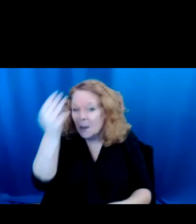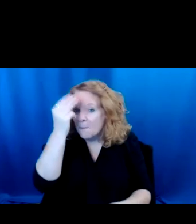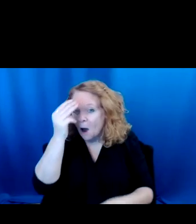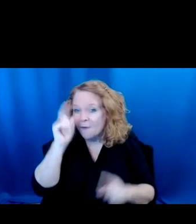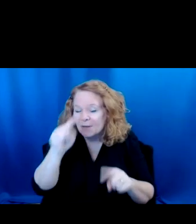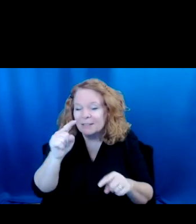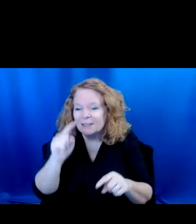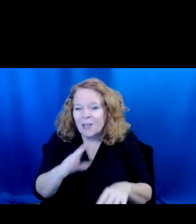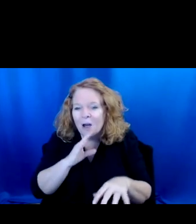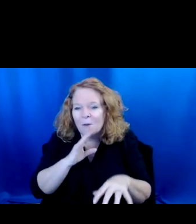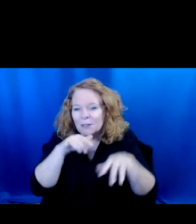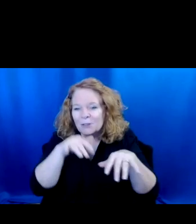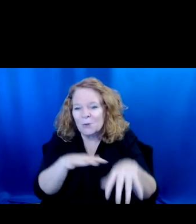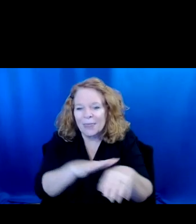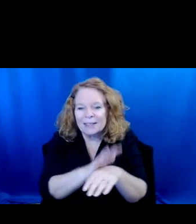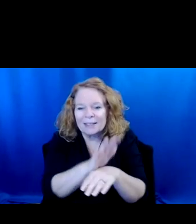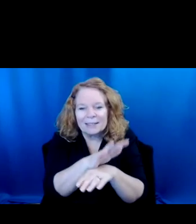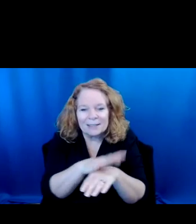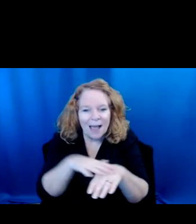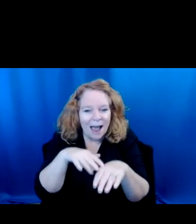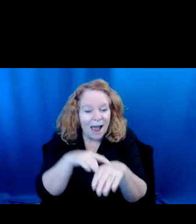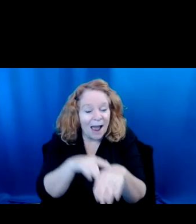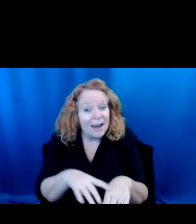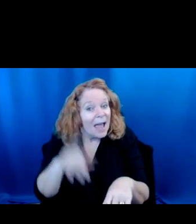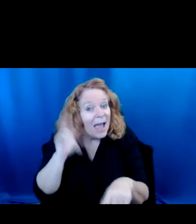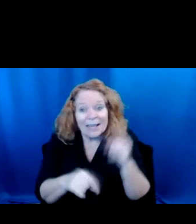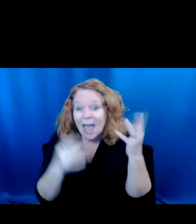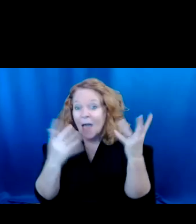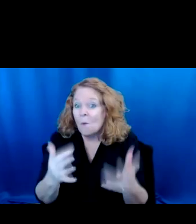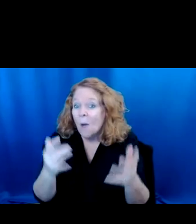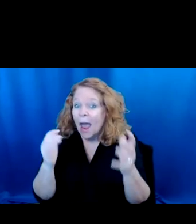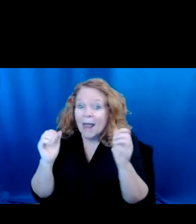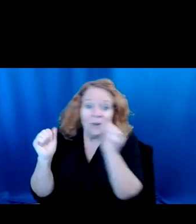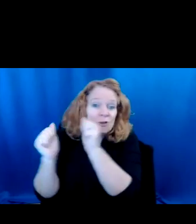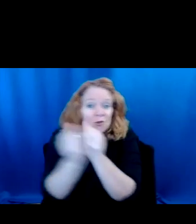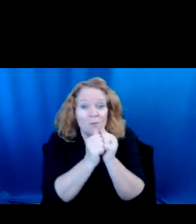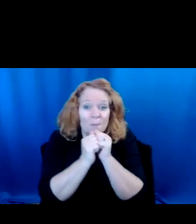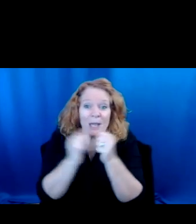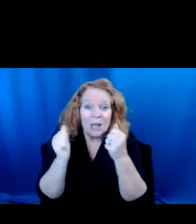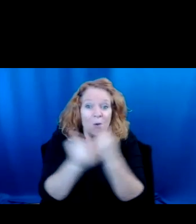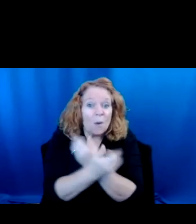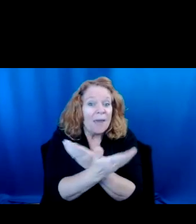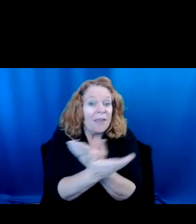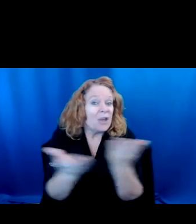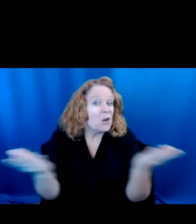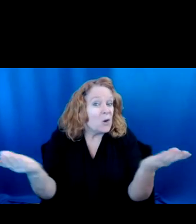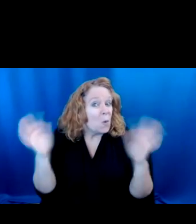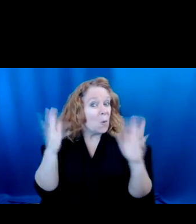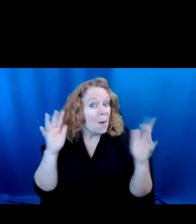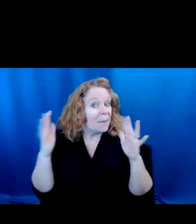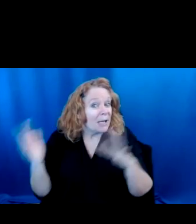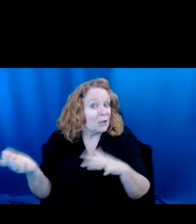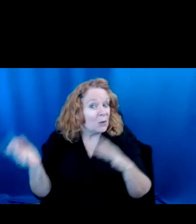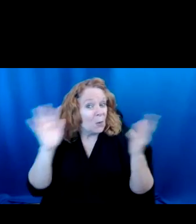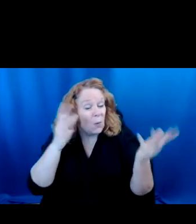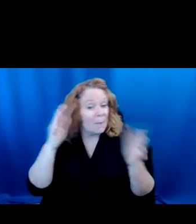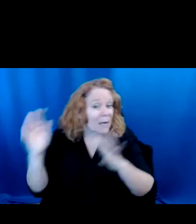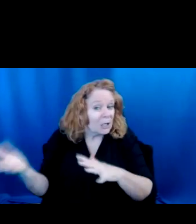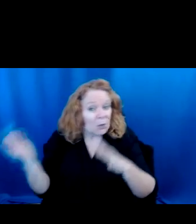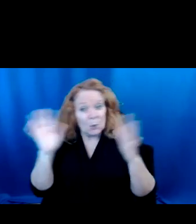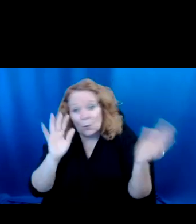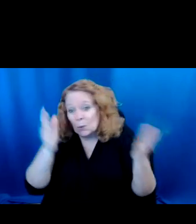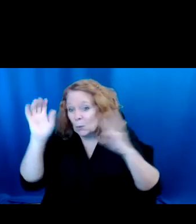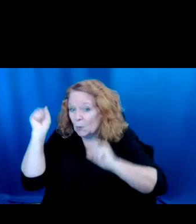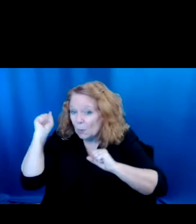Marvin's going to the seaside and can't wait to be with you. Whoop-a-dee-doo, whoop-a-dee-doo,